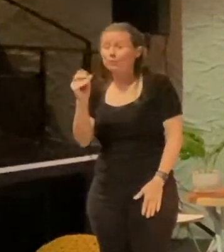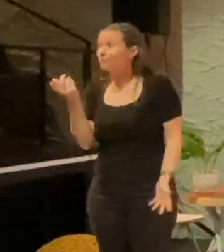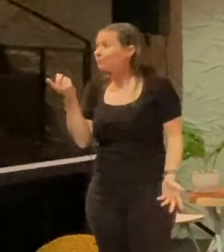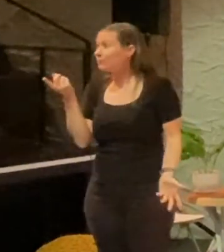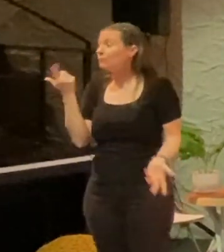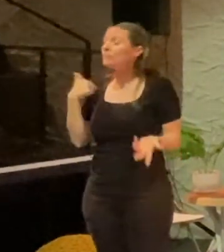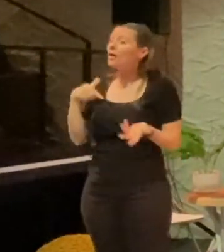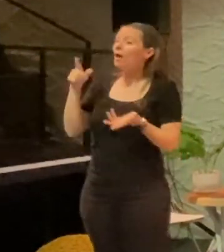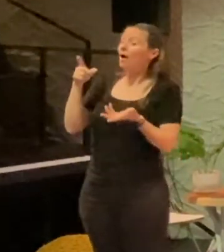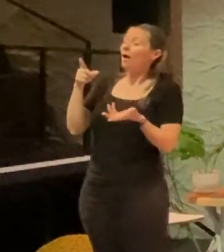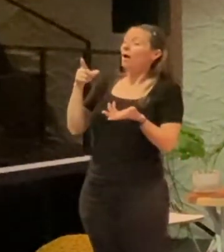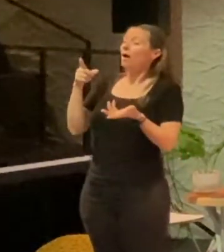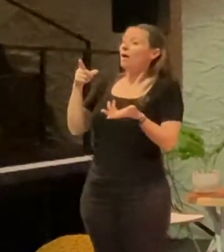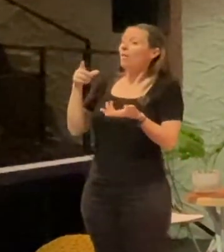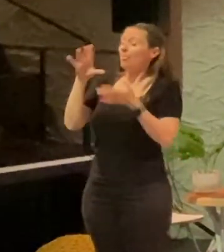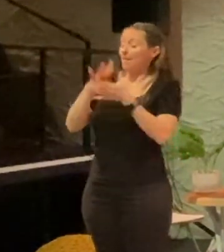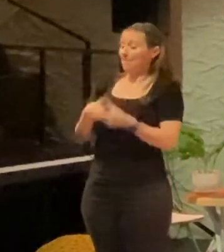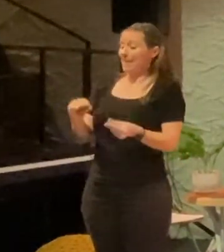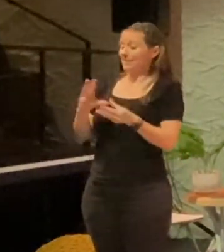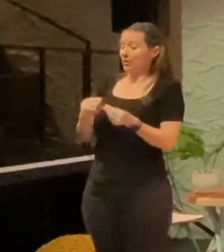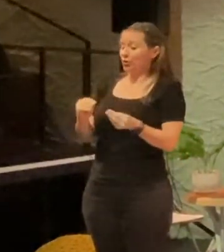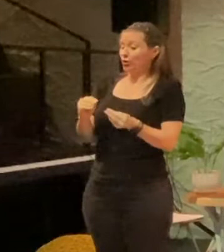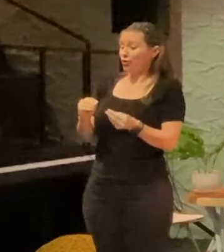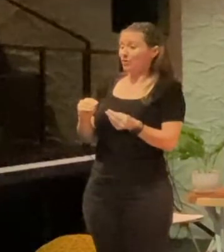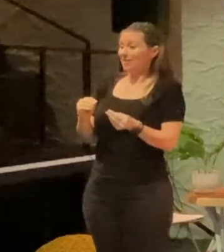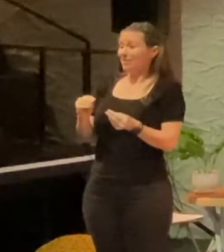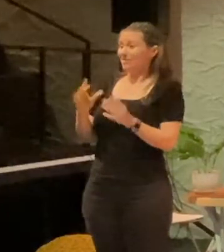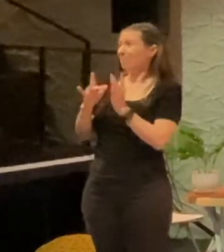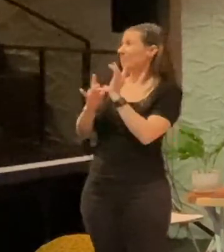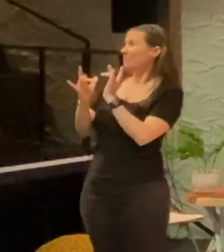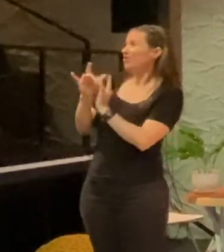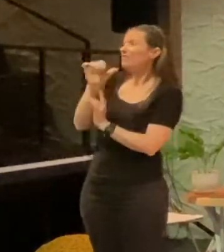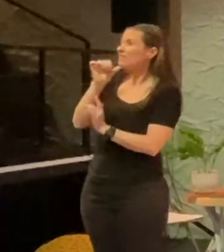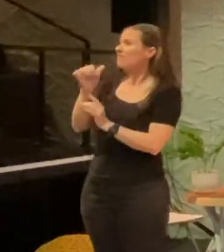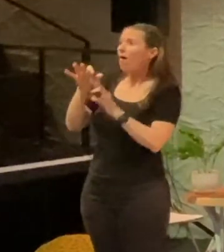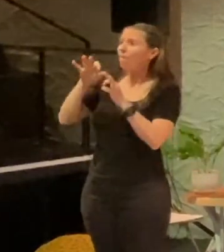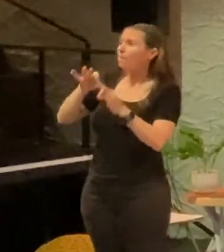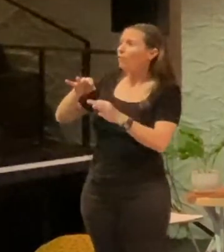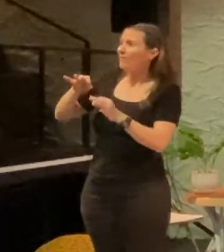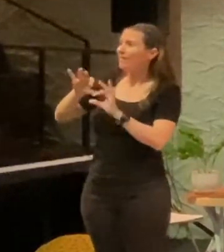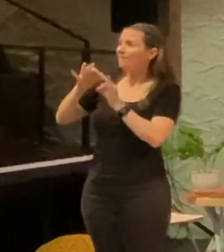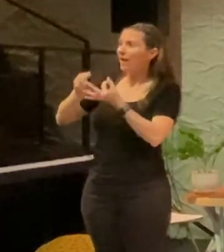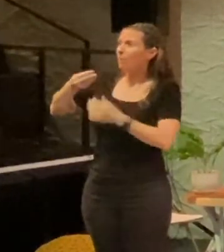And yet the message of Jesus is, neither do I. I relate.